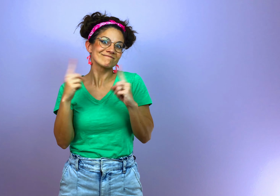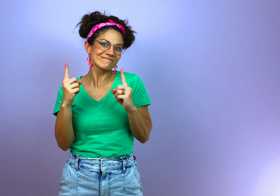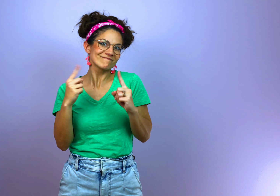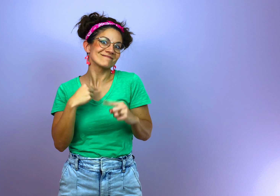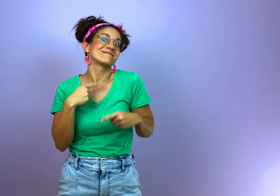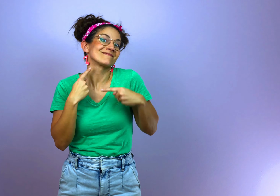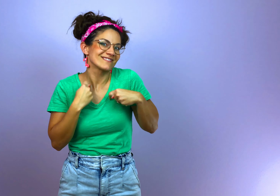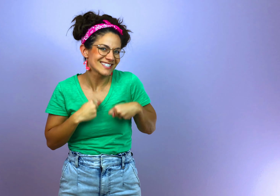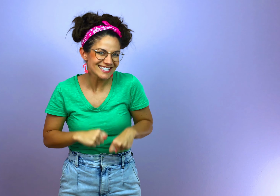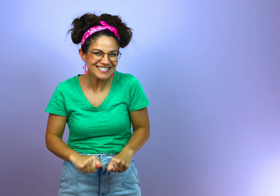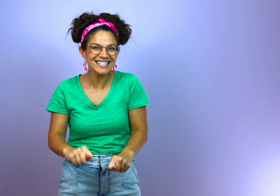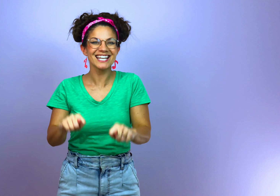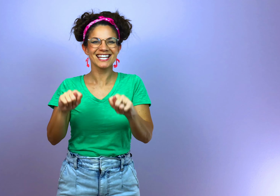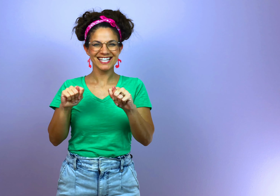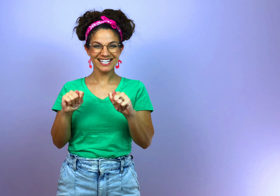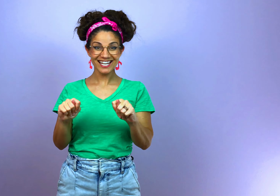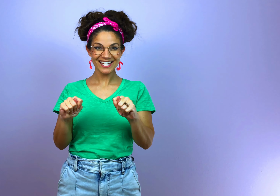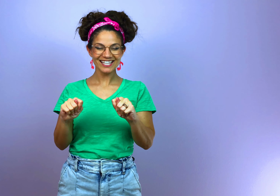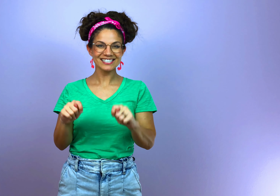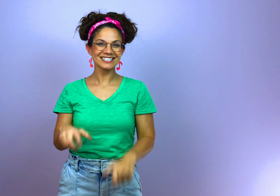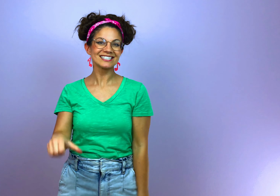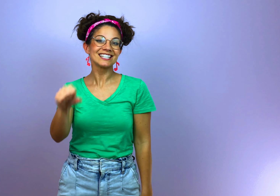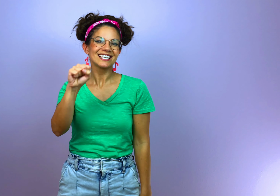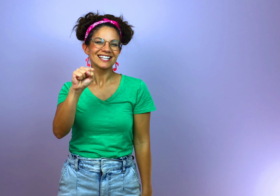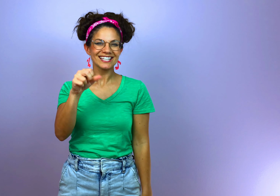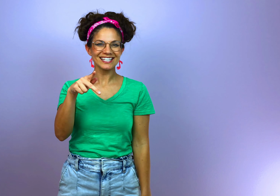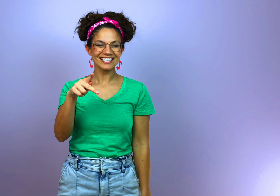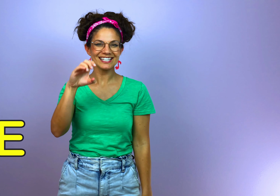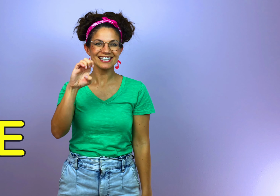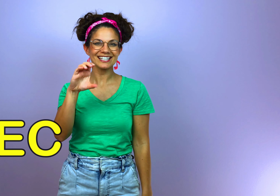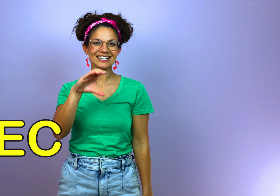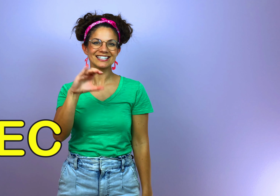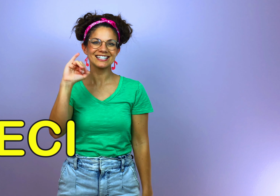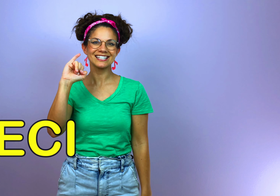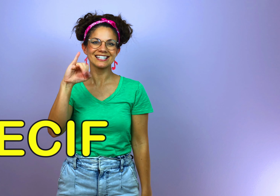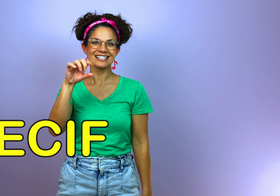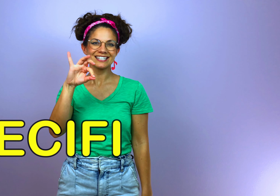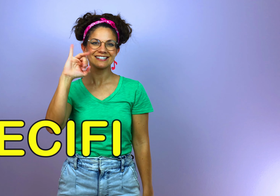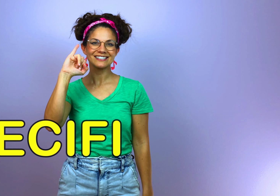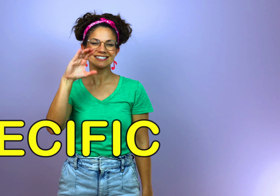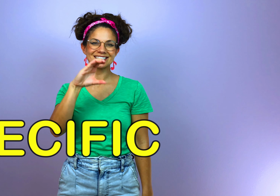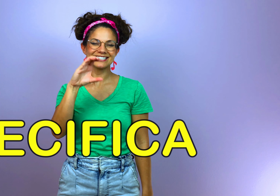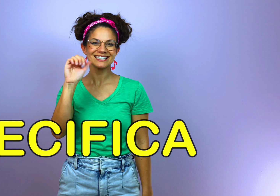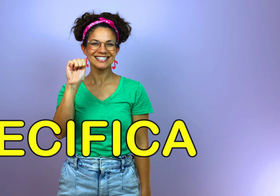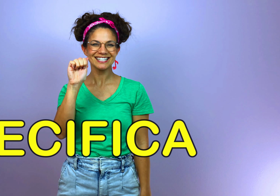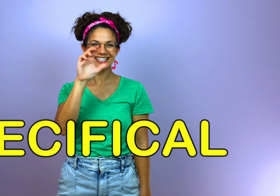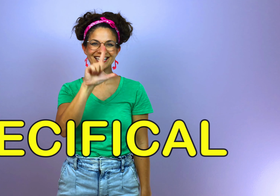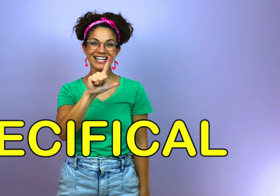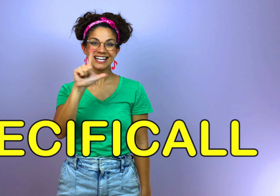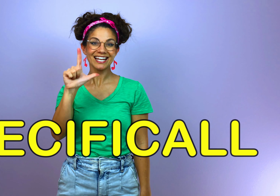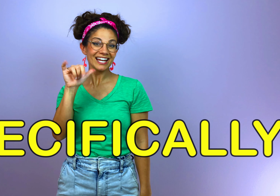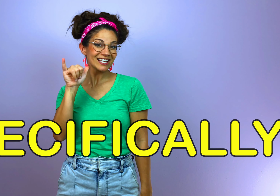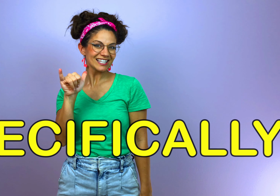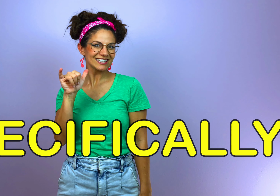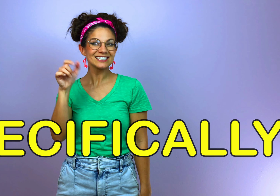say, but look at me try S-P-E-C-I-F-I-C-A-L-L-Y